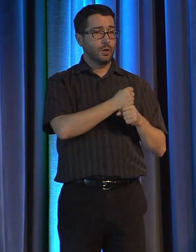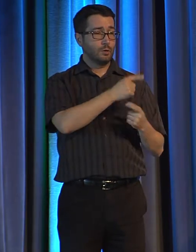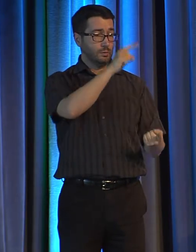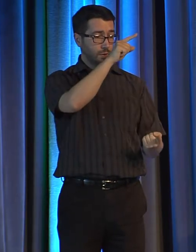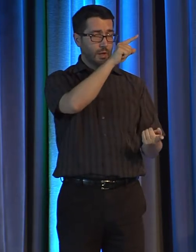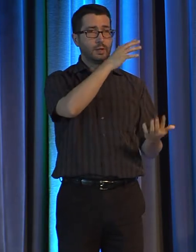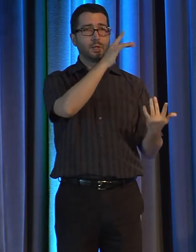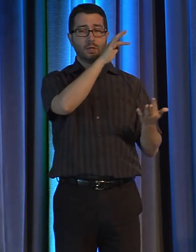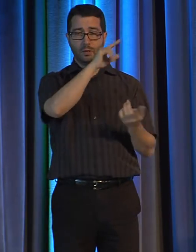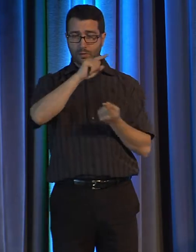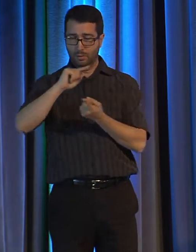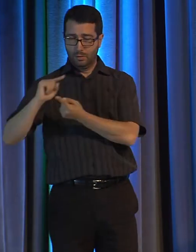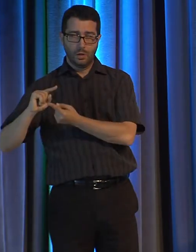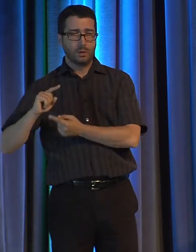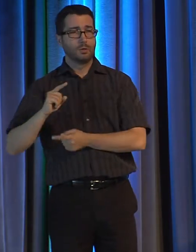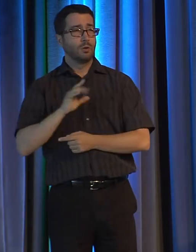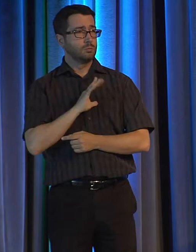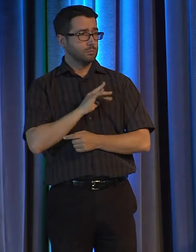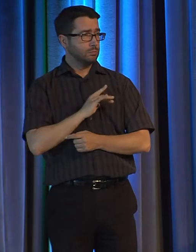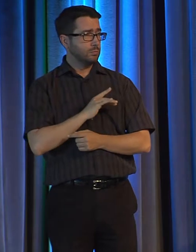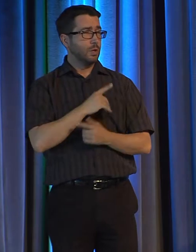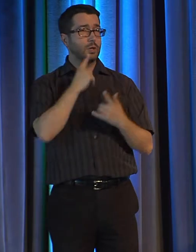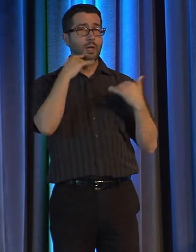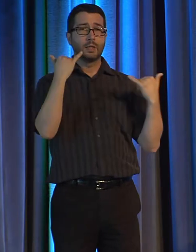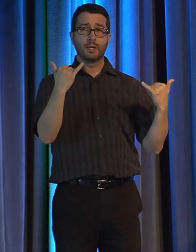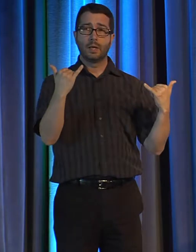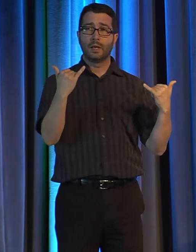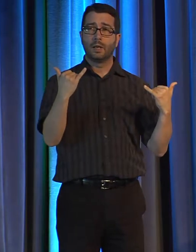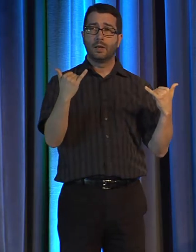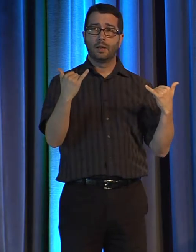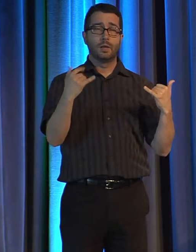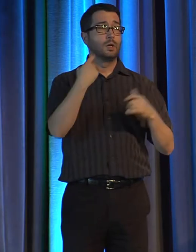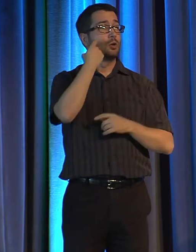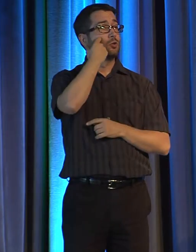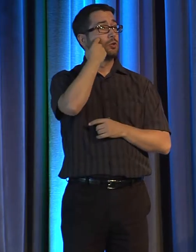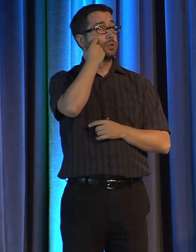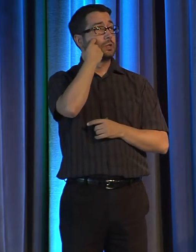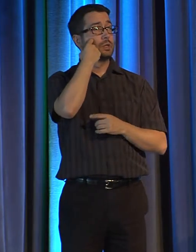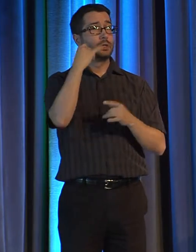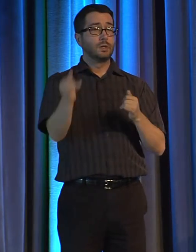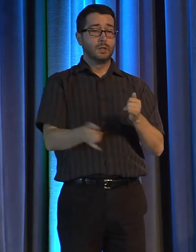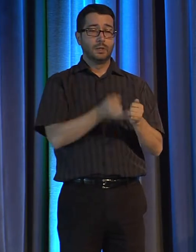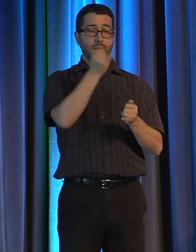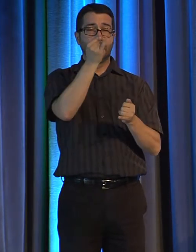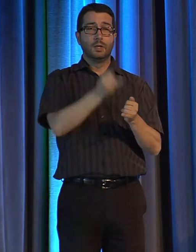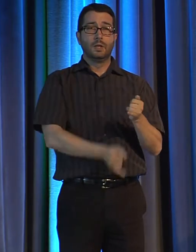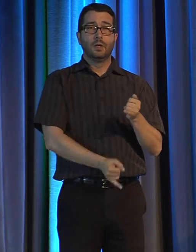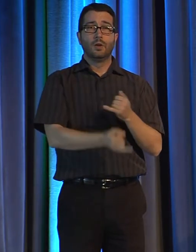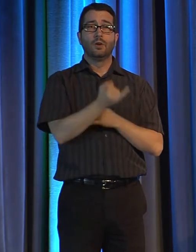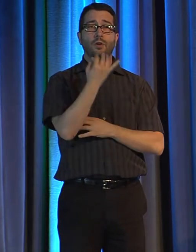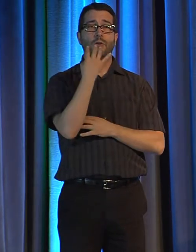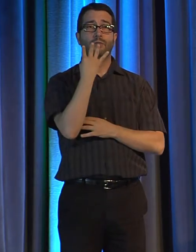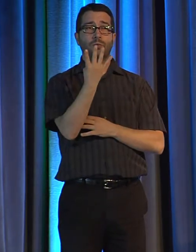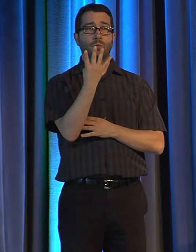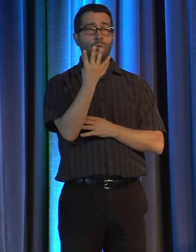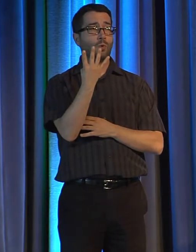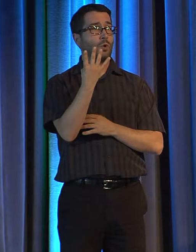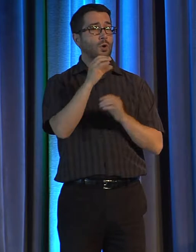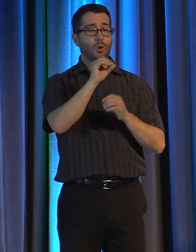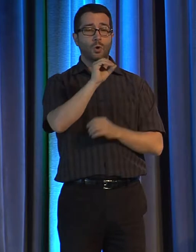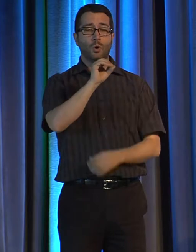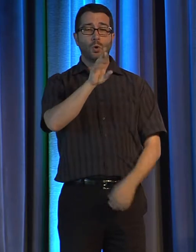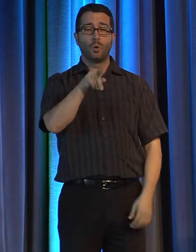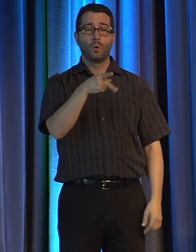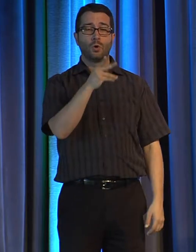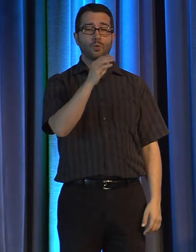pleased today, I can tell you today, that we have recently finalized the recruitment of 4 additional orthopedic surgeons.